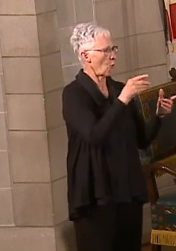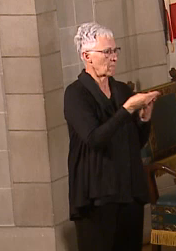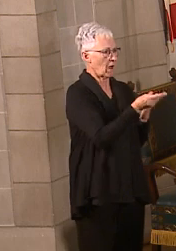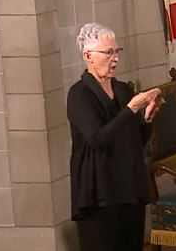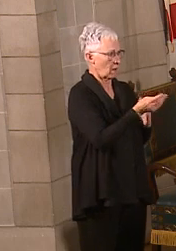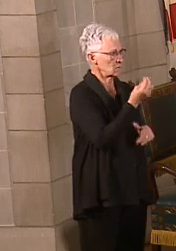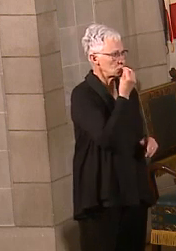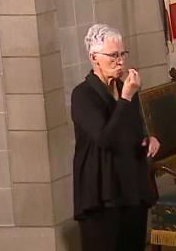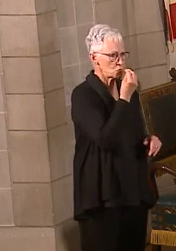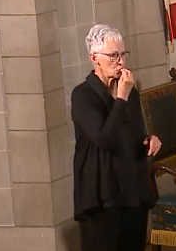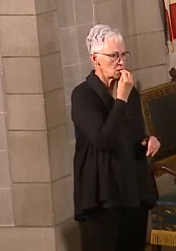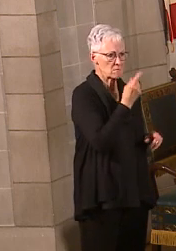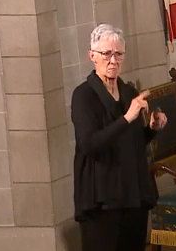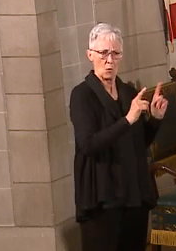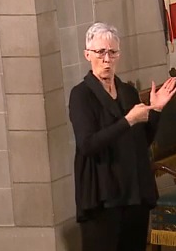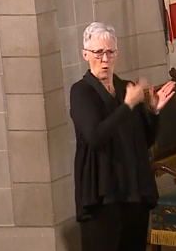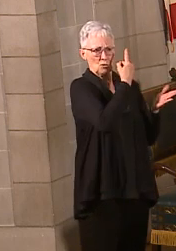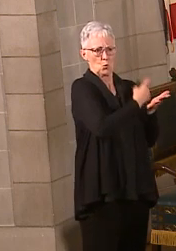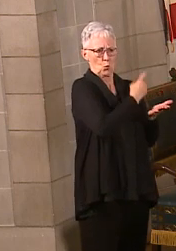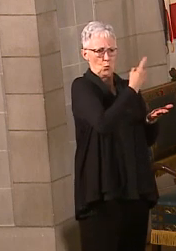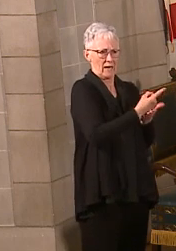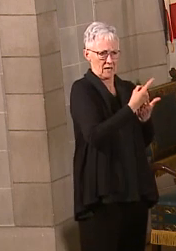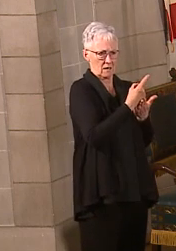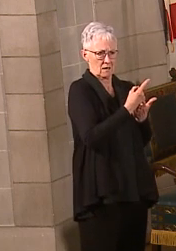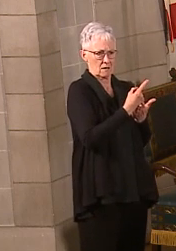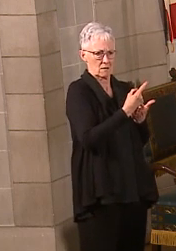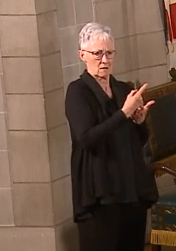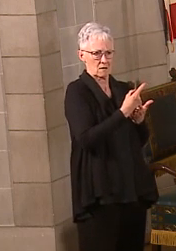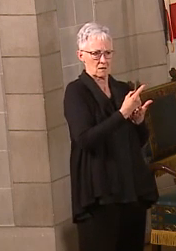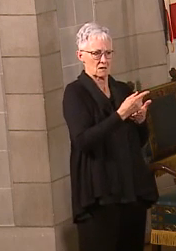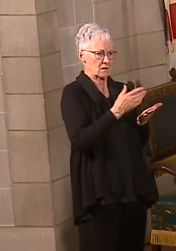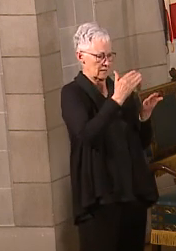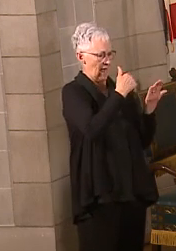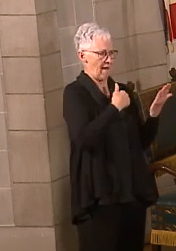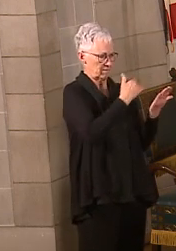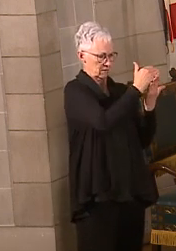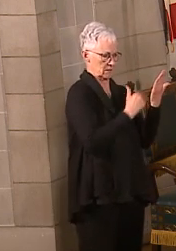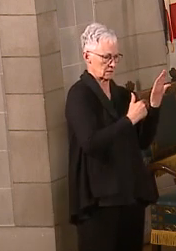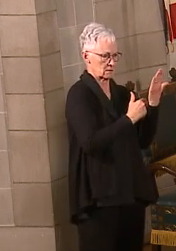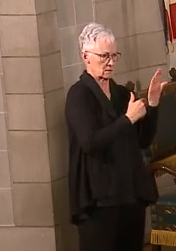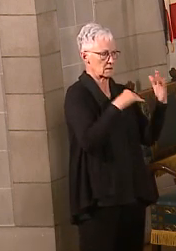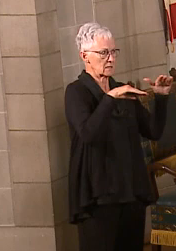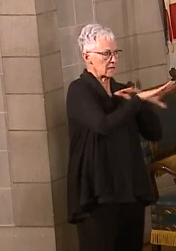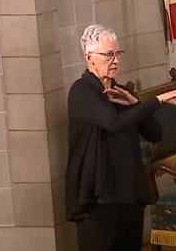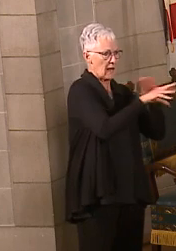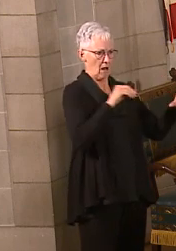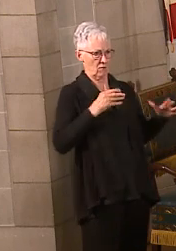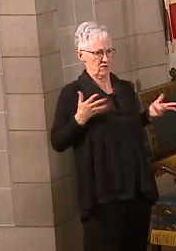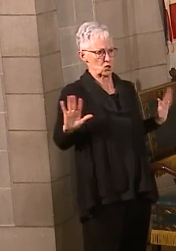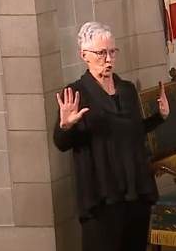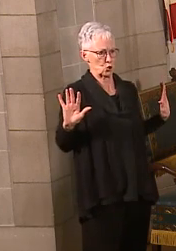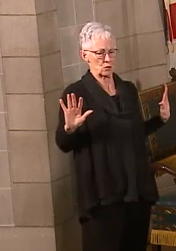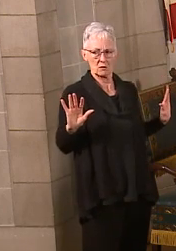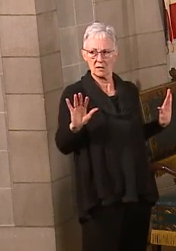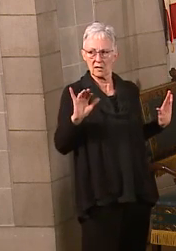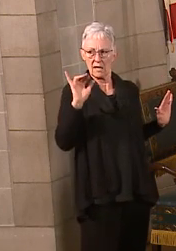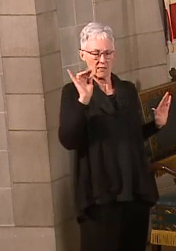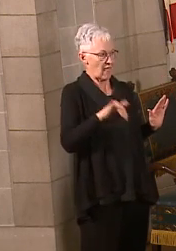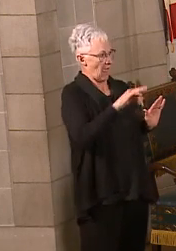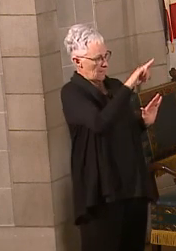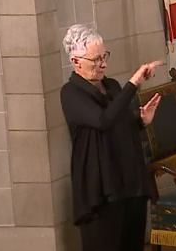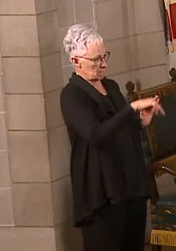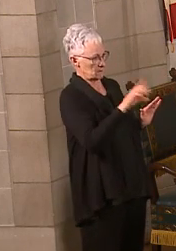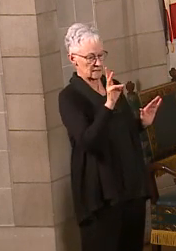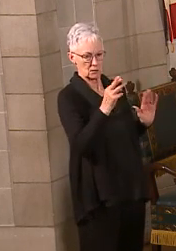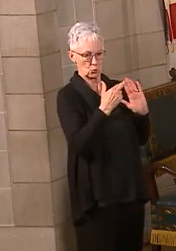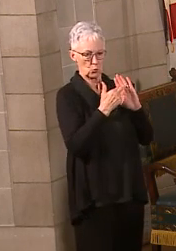take the whole family. And be efficient, right? Just go in, get out. Just do the essentials for the next 3 weeks. That's what these 6 rules